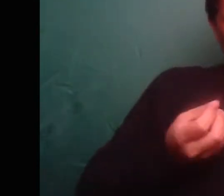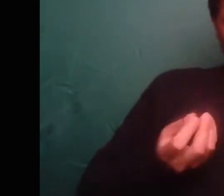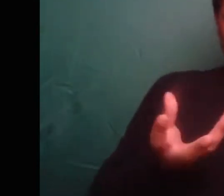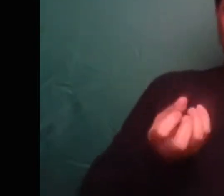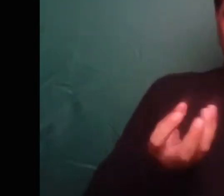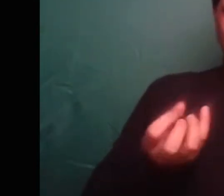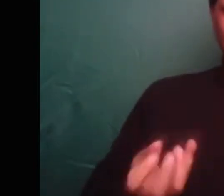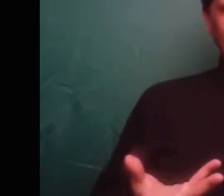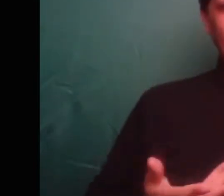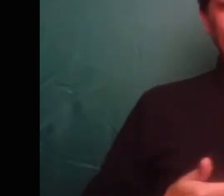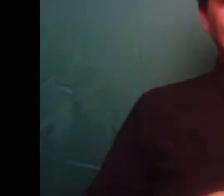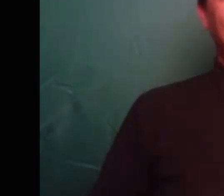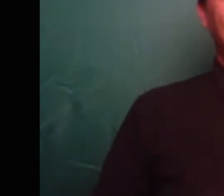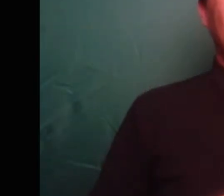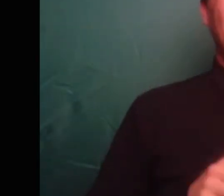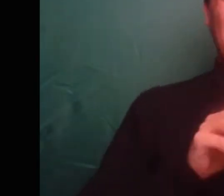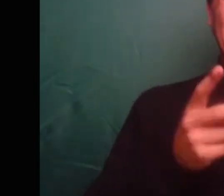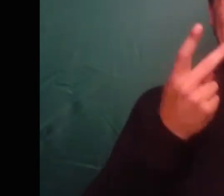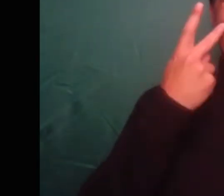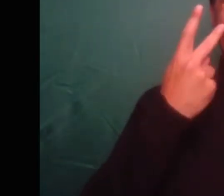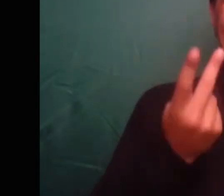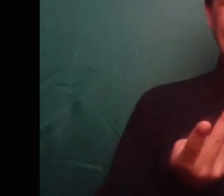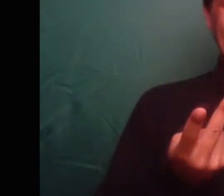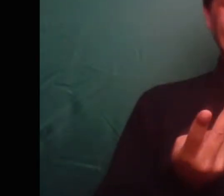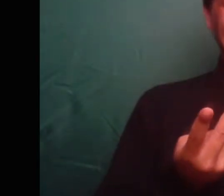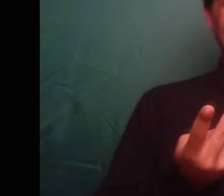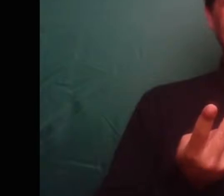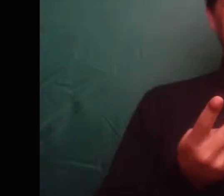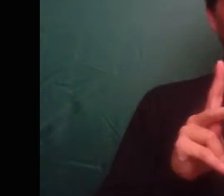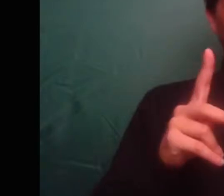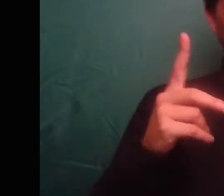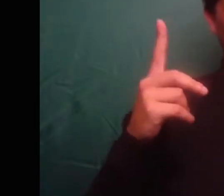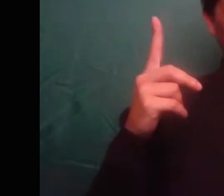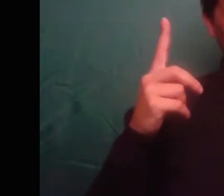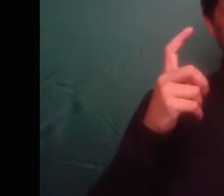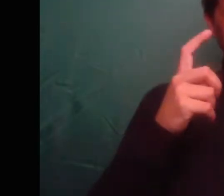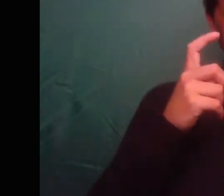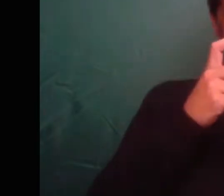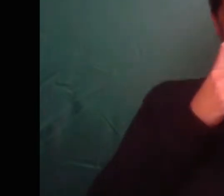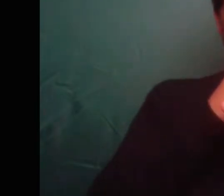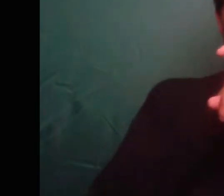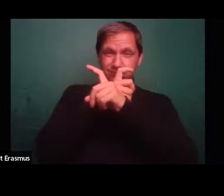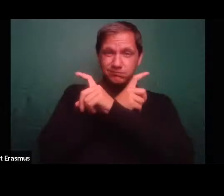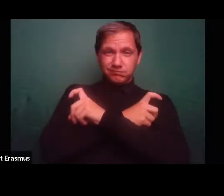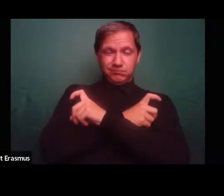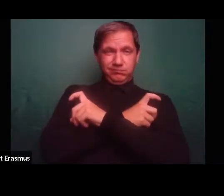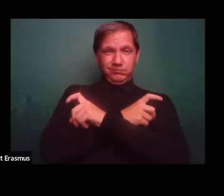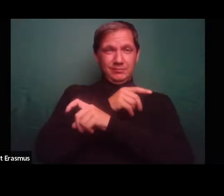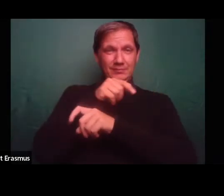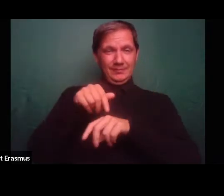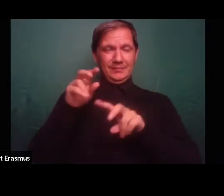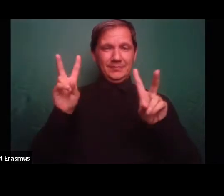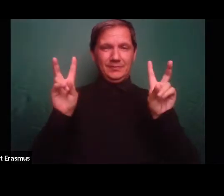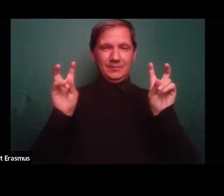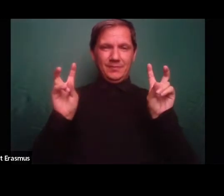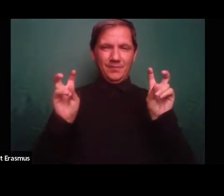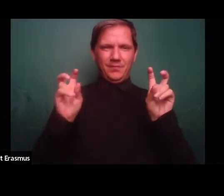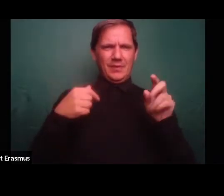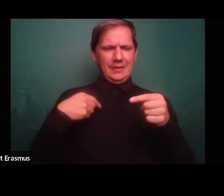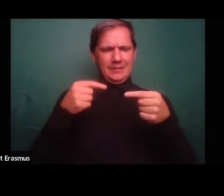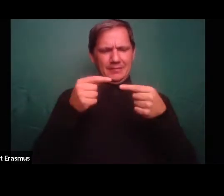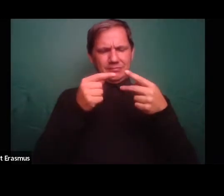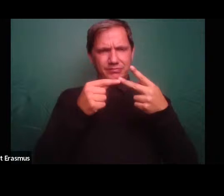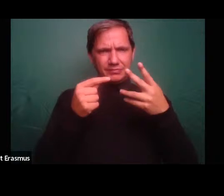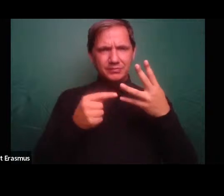But it just goes to show the complexity of the issues that